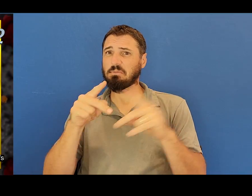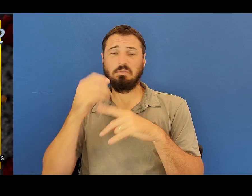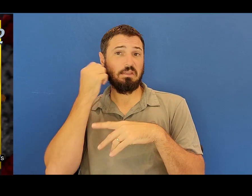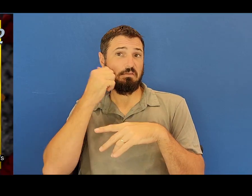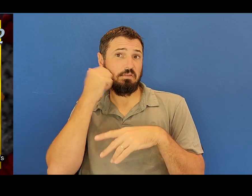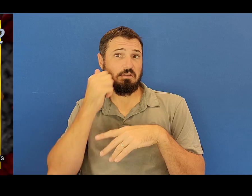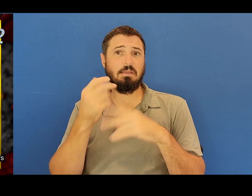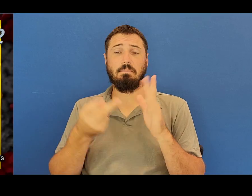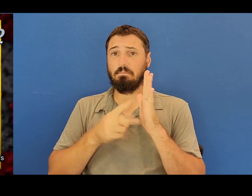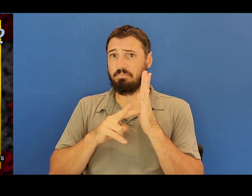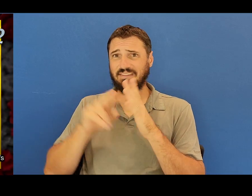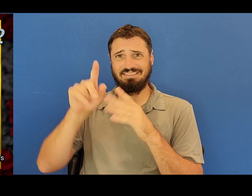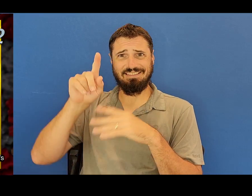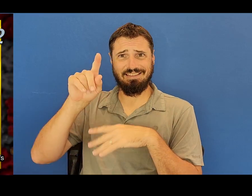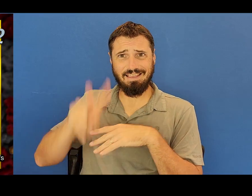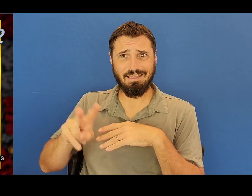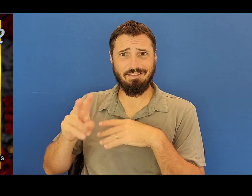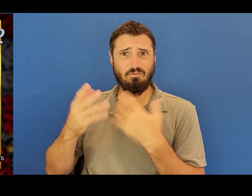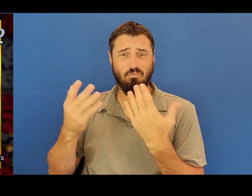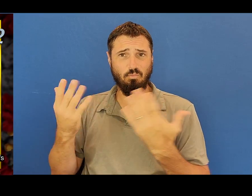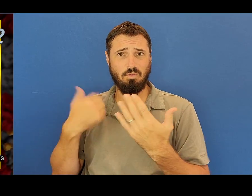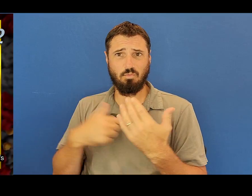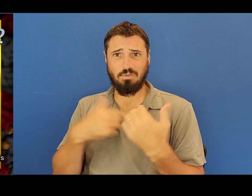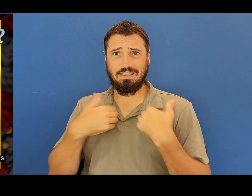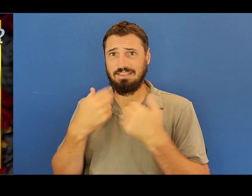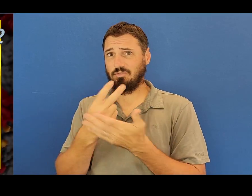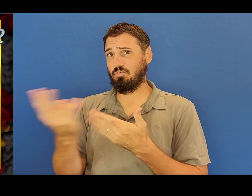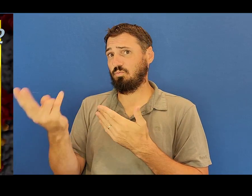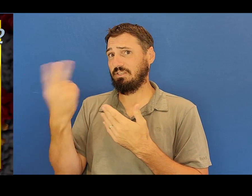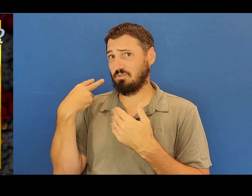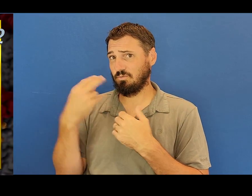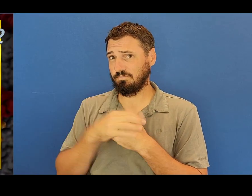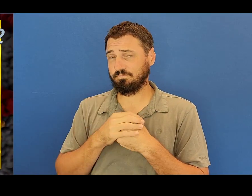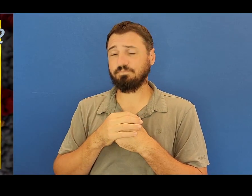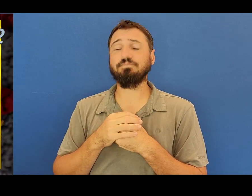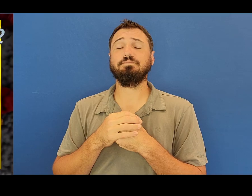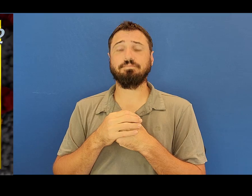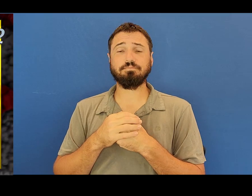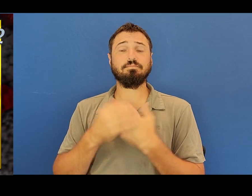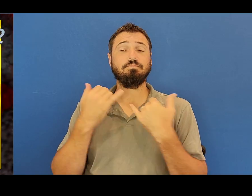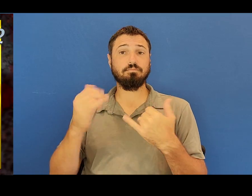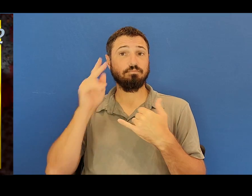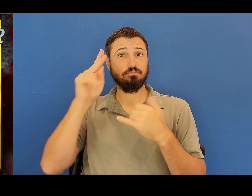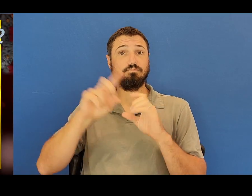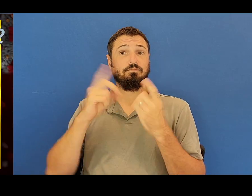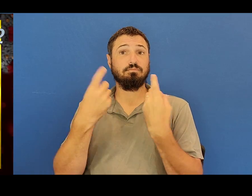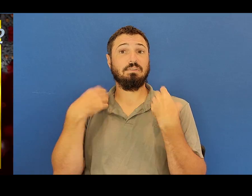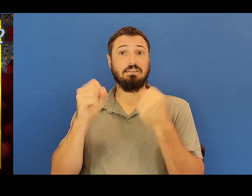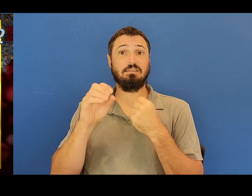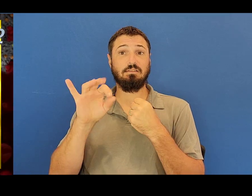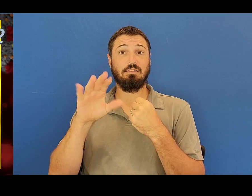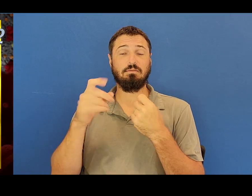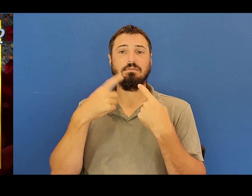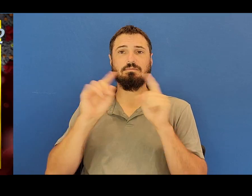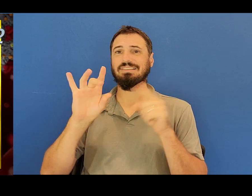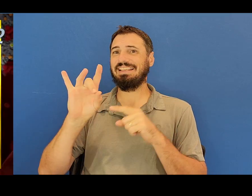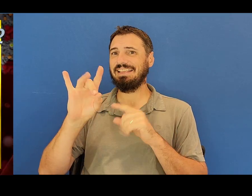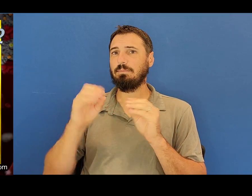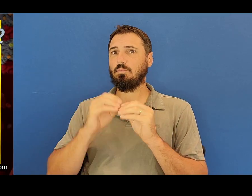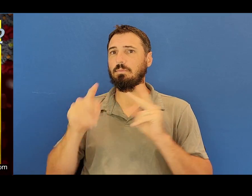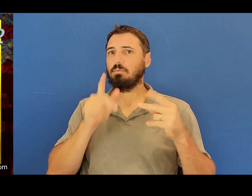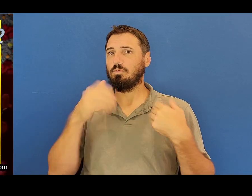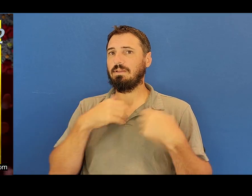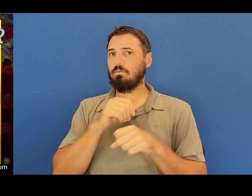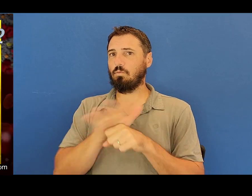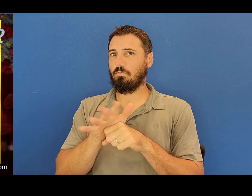cases a day. That's about half what the average case count was 2 weeks ago. Today, the Kauai District Health Office announced 8 new cases of